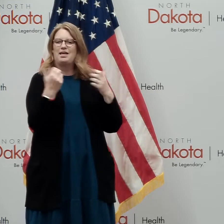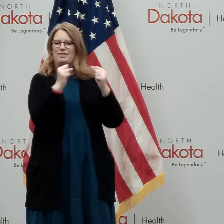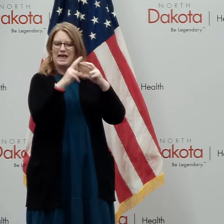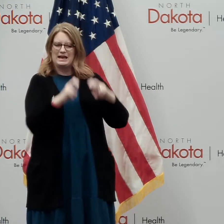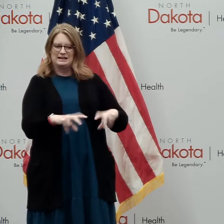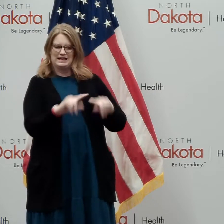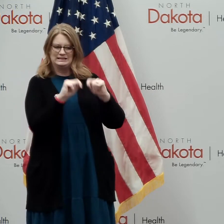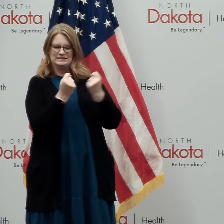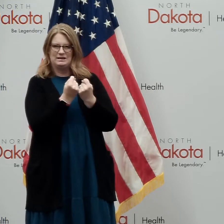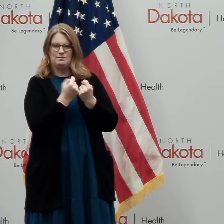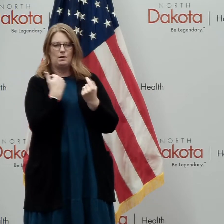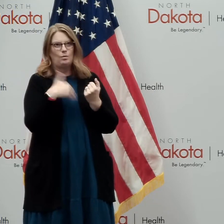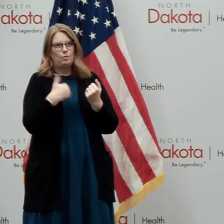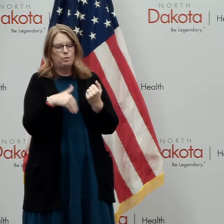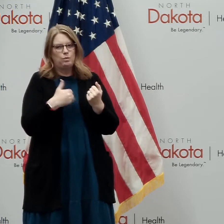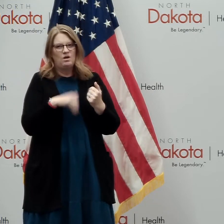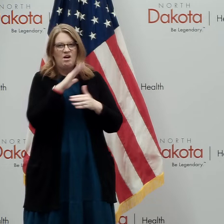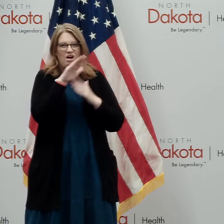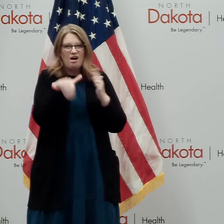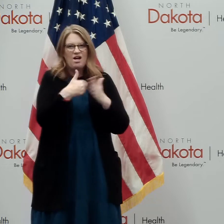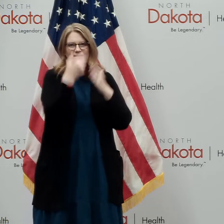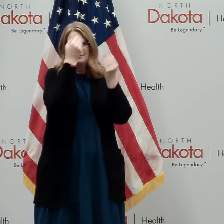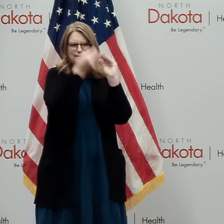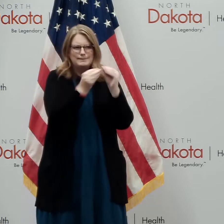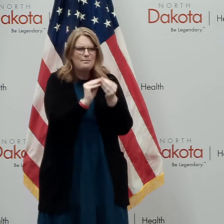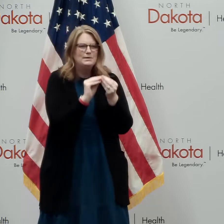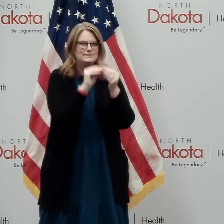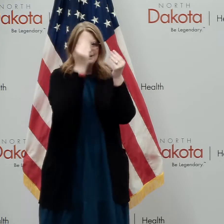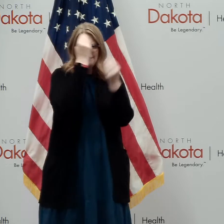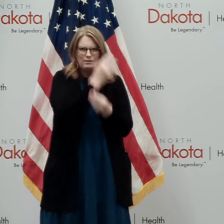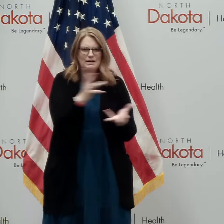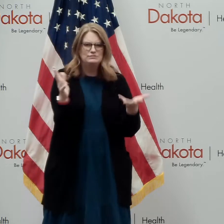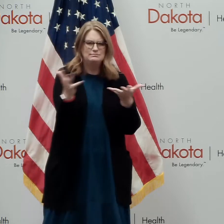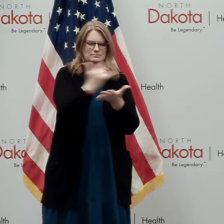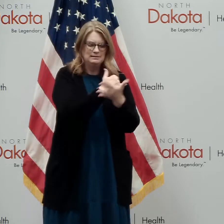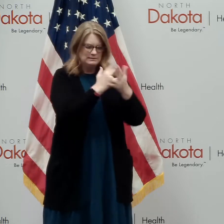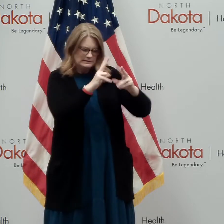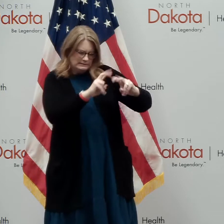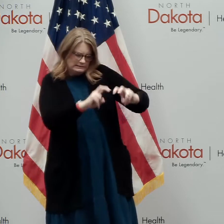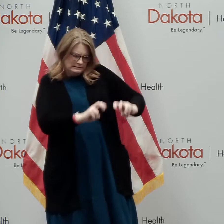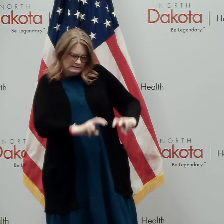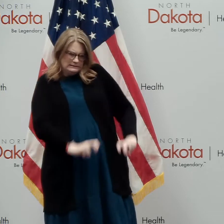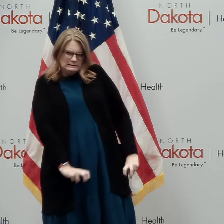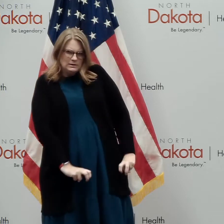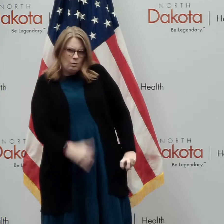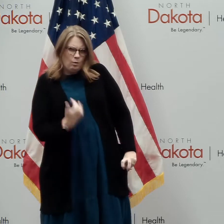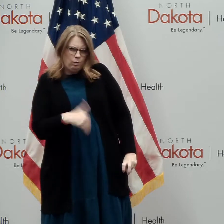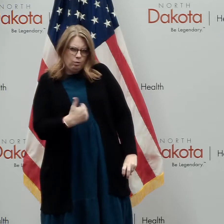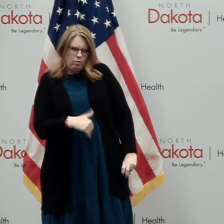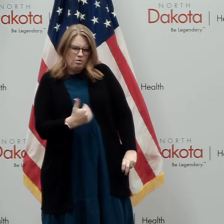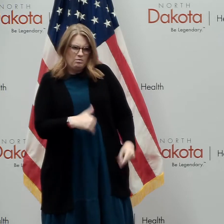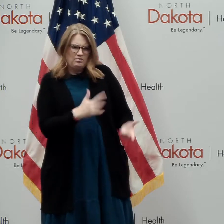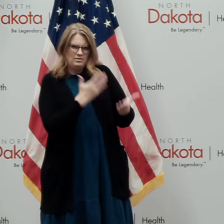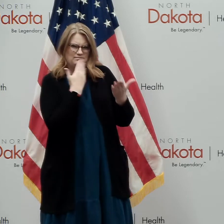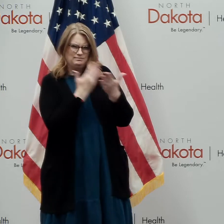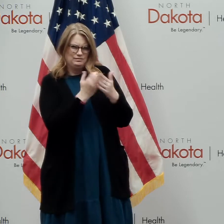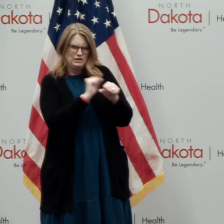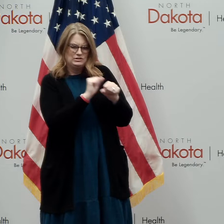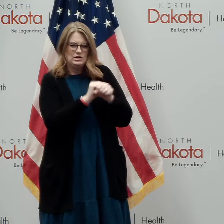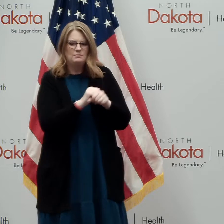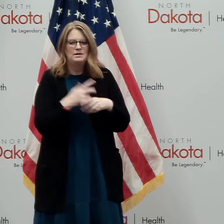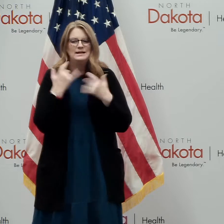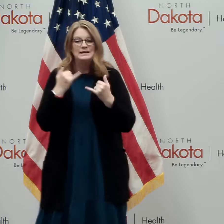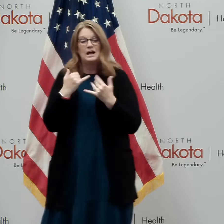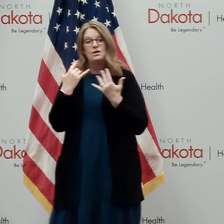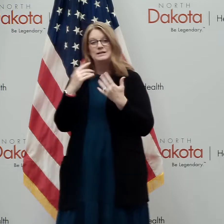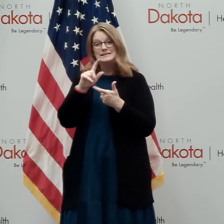who've been digging through all the case data that we have, and we now know specifically, not on averages, but specifically